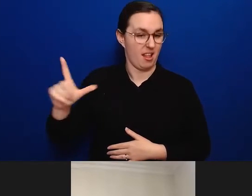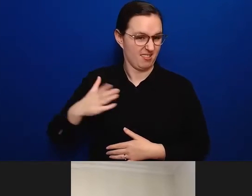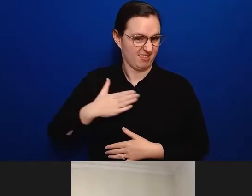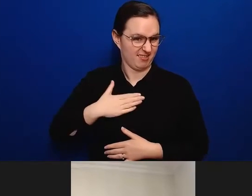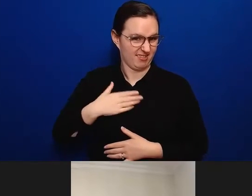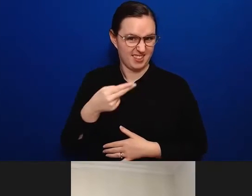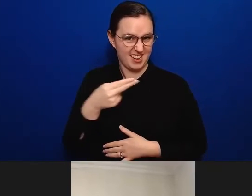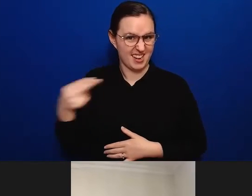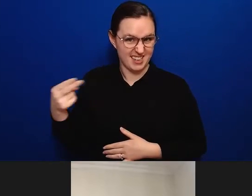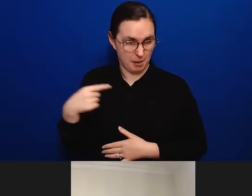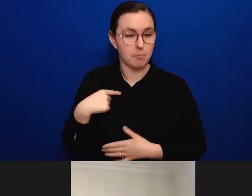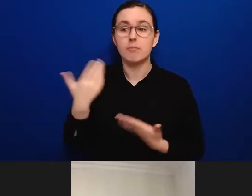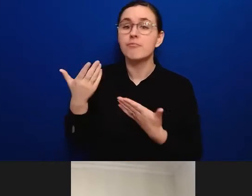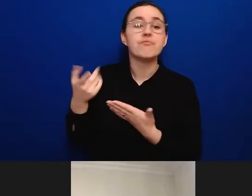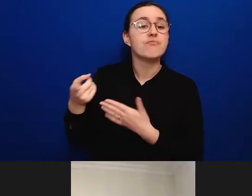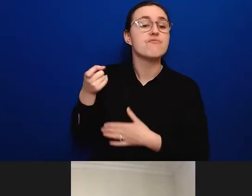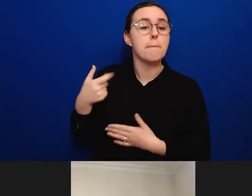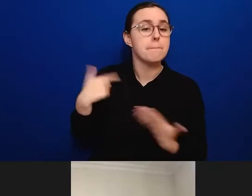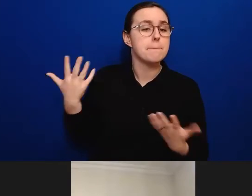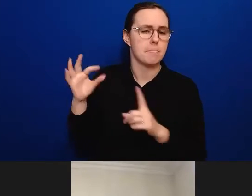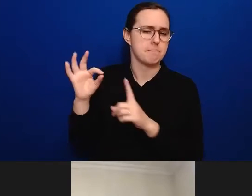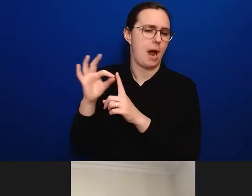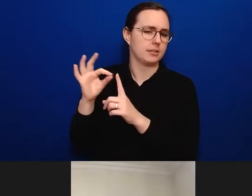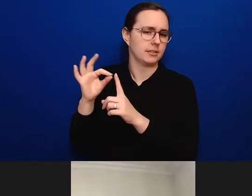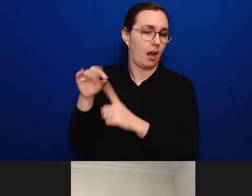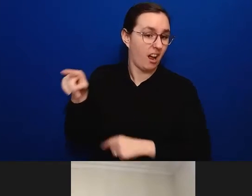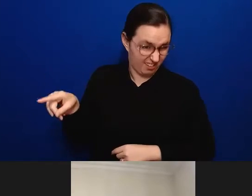a researcher in the disability domain,